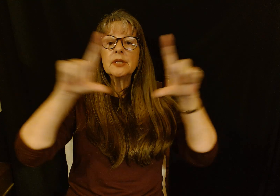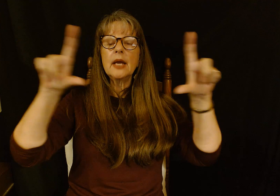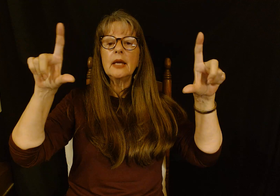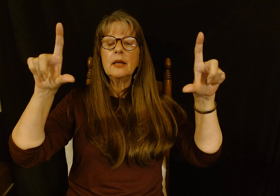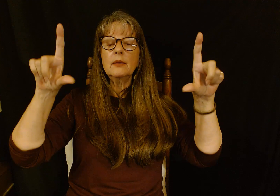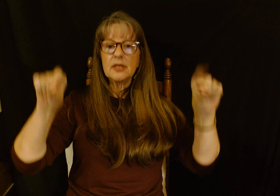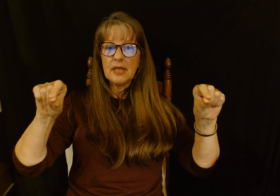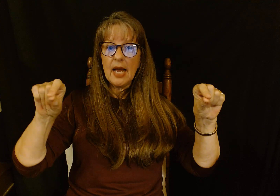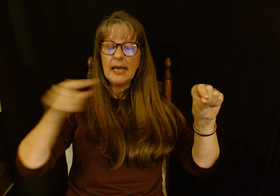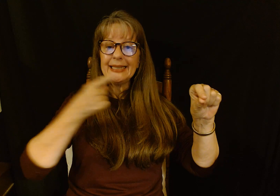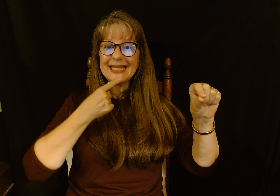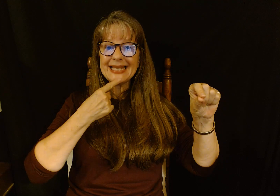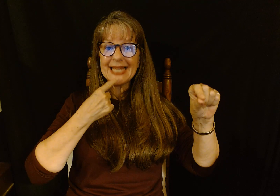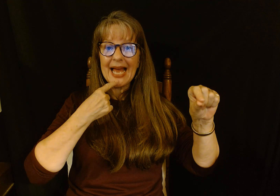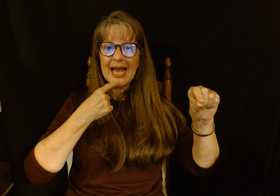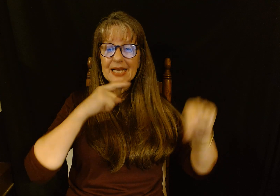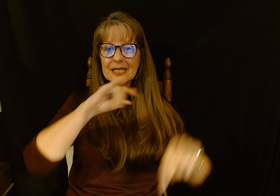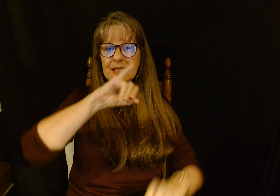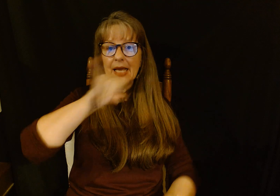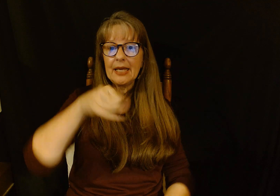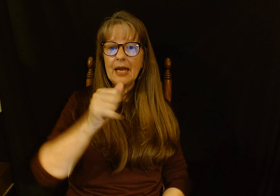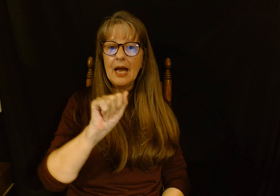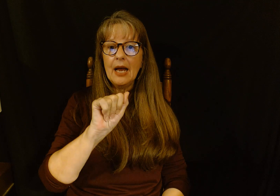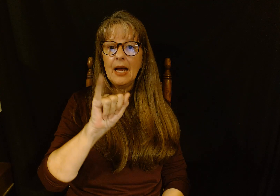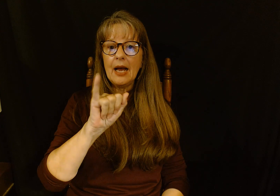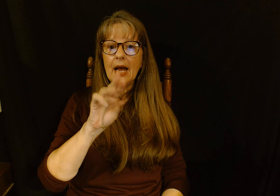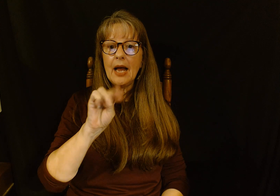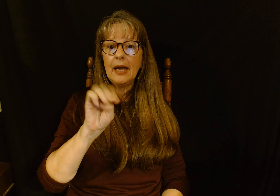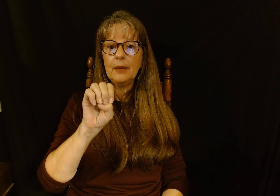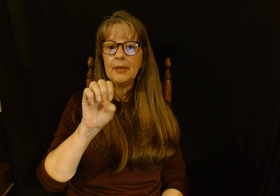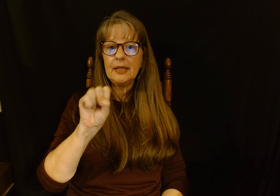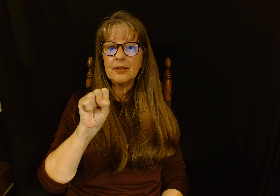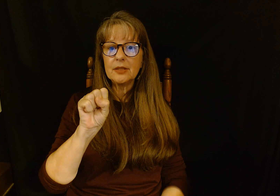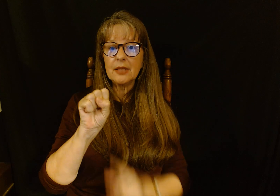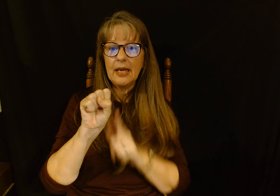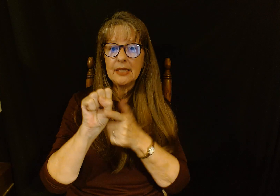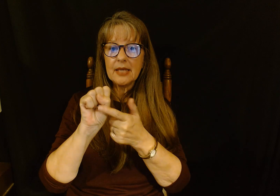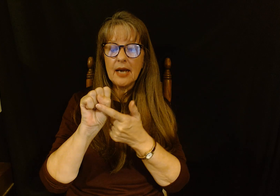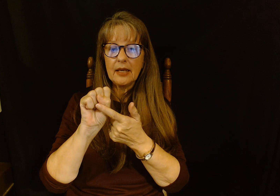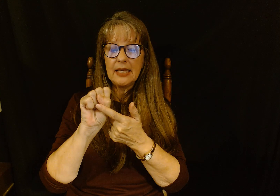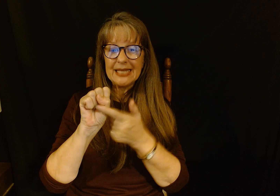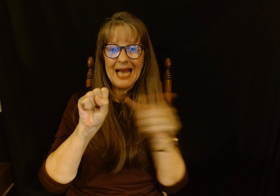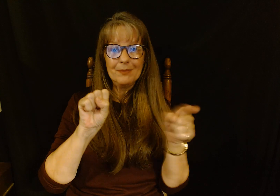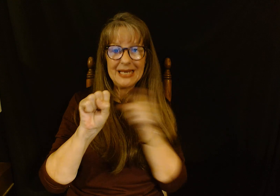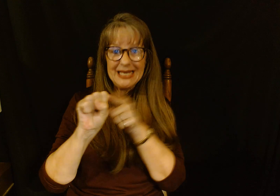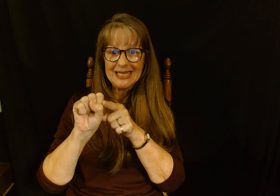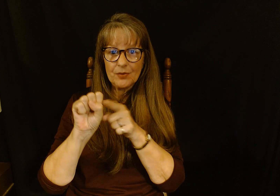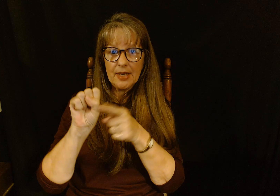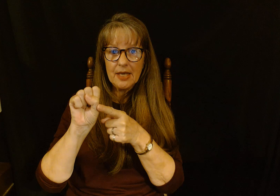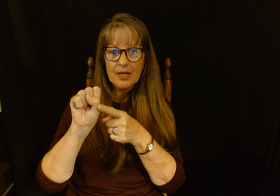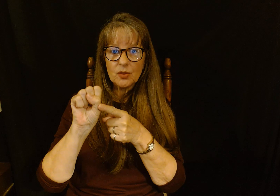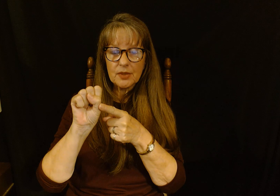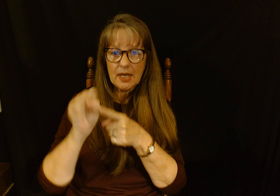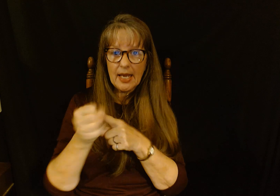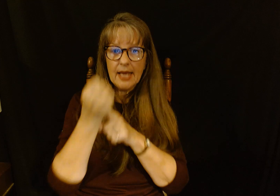say the sign says like Jaime's, and it's Jaime's, right? So it's got an S on